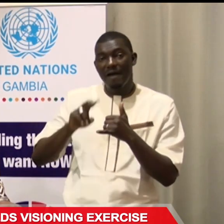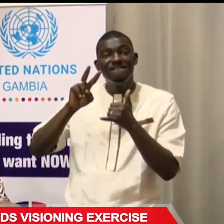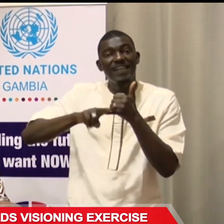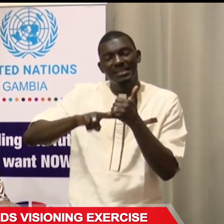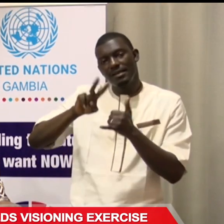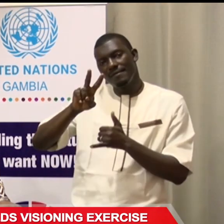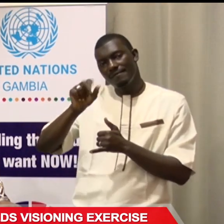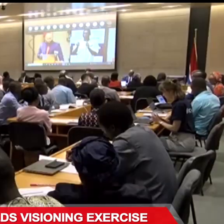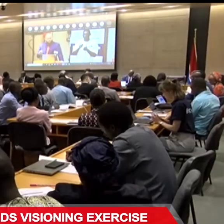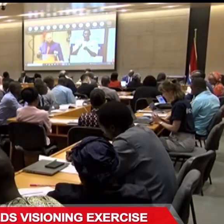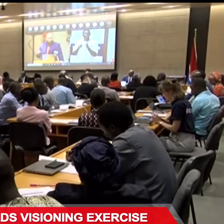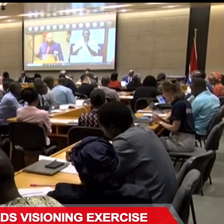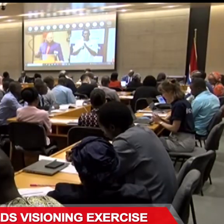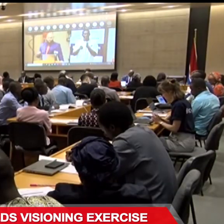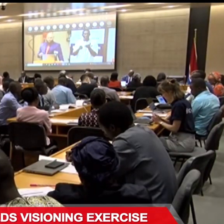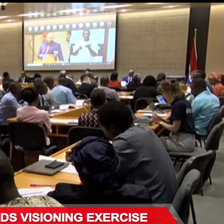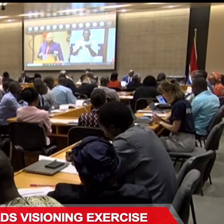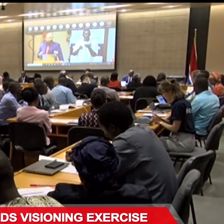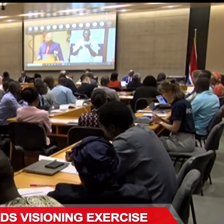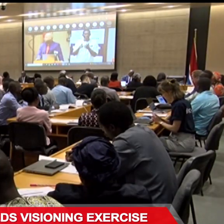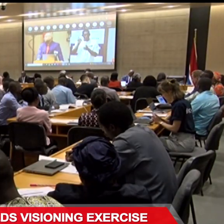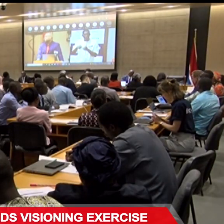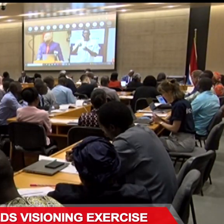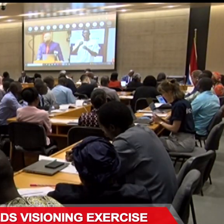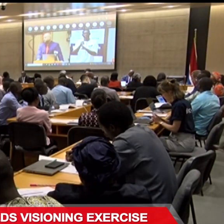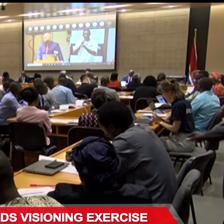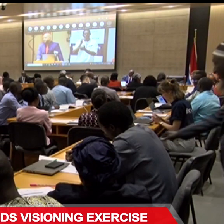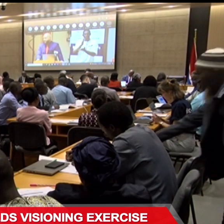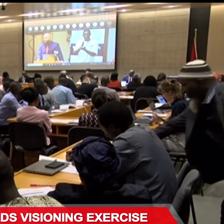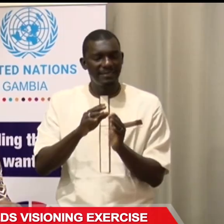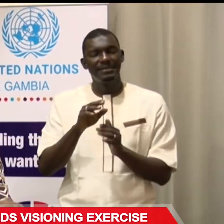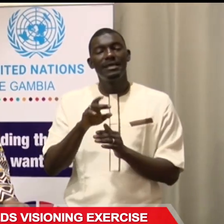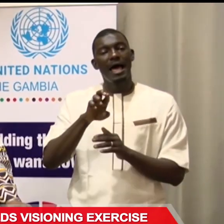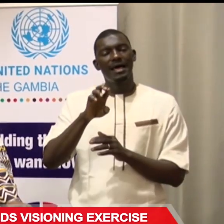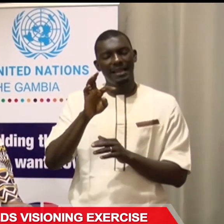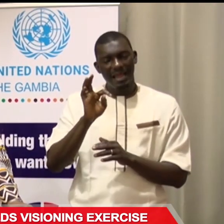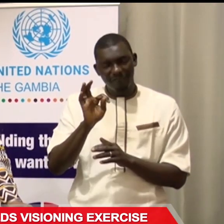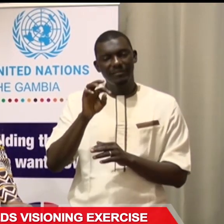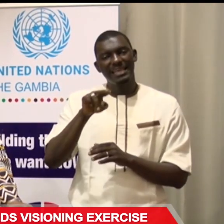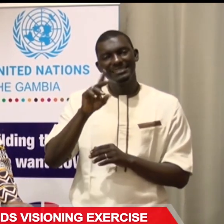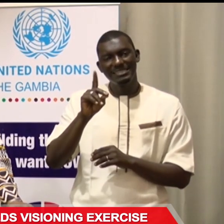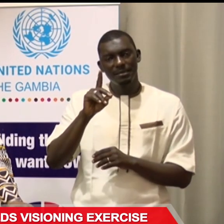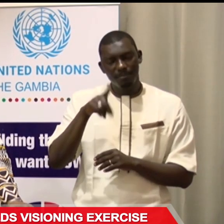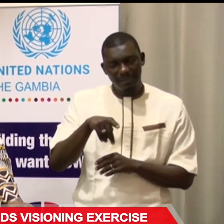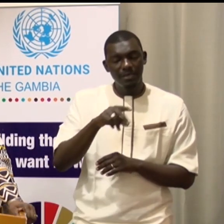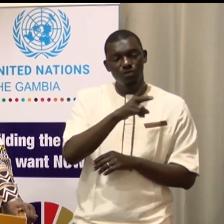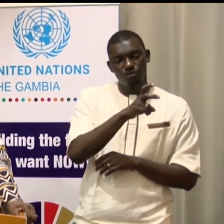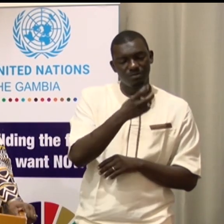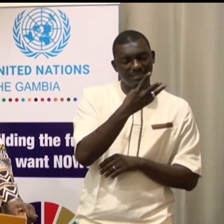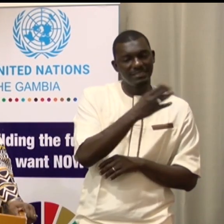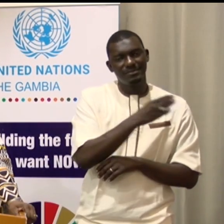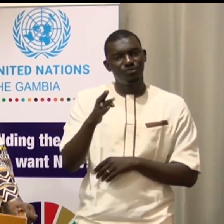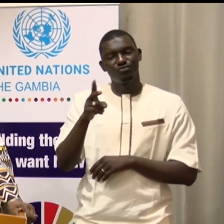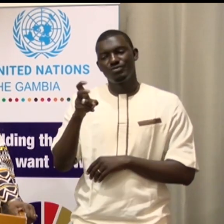to the Secretary General and Head of the Civil Service, the workshop is timely as it reconciles with the new development plan of the government. The